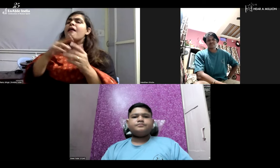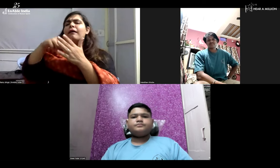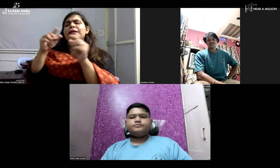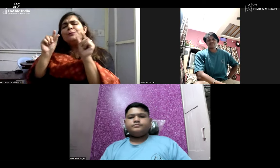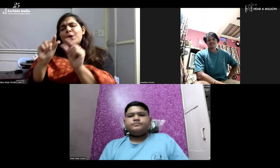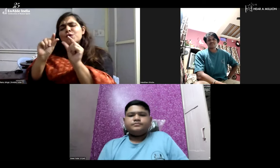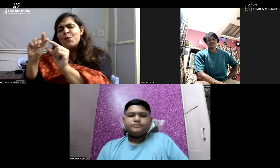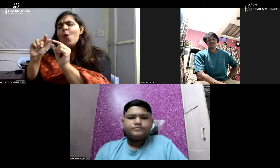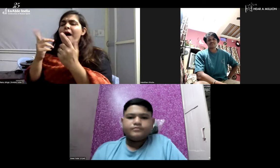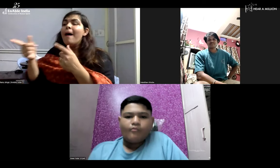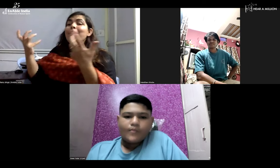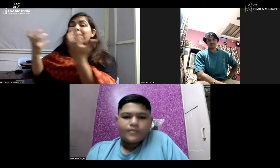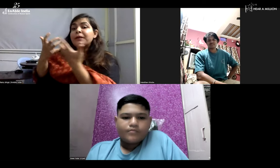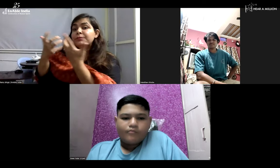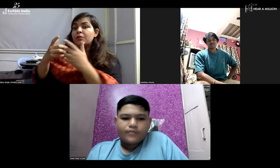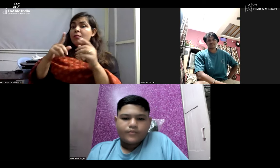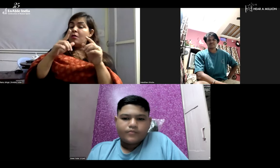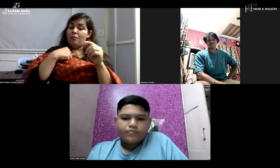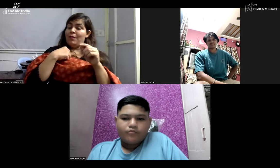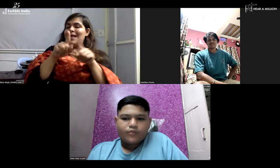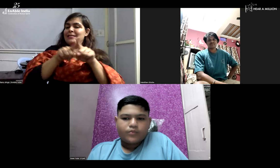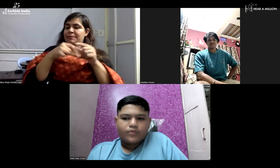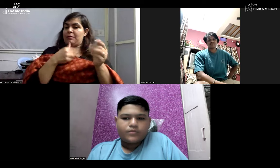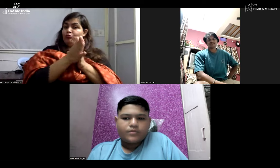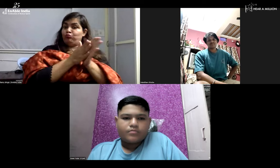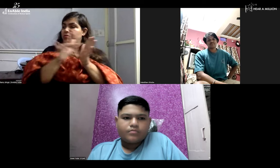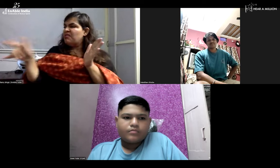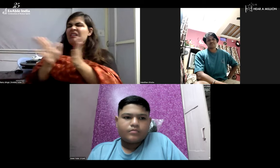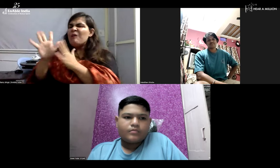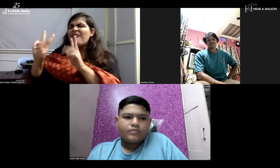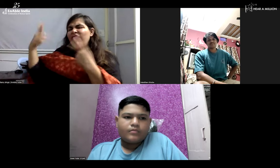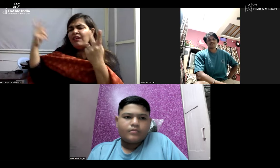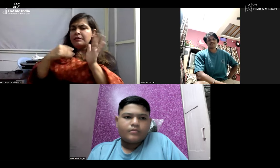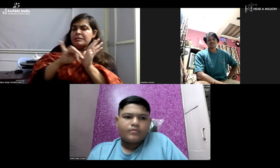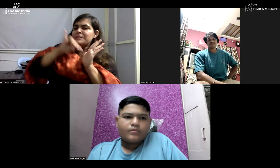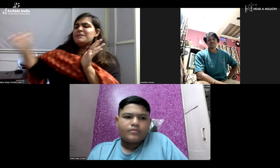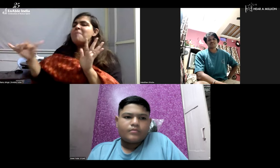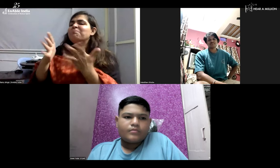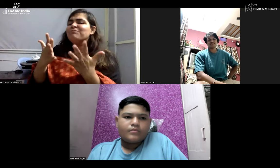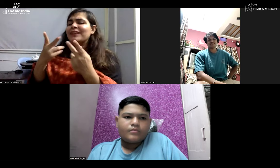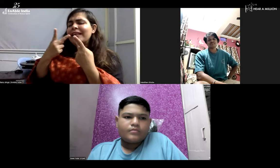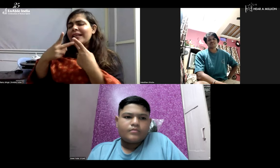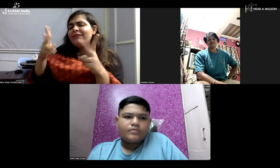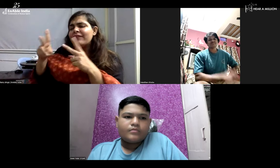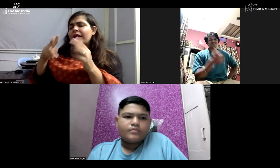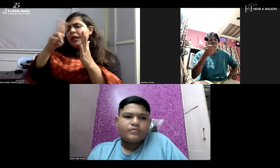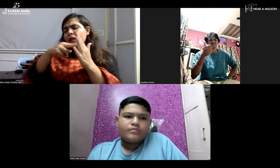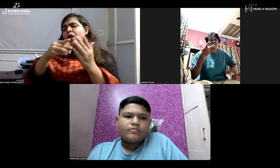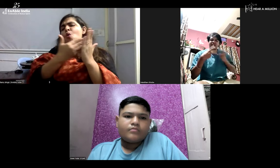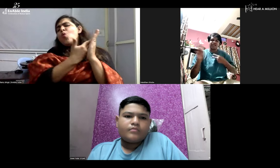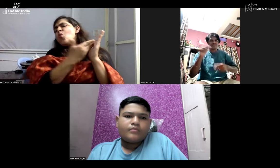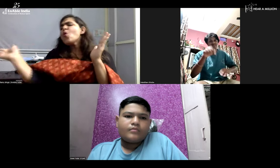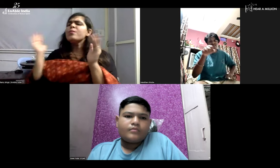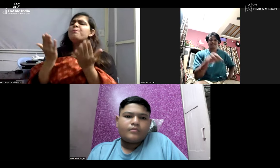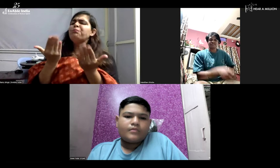But sometimes it's better to like take a break from studying and go for fun. But I see there's this